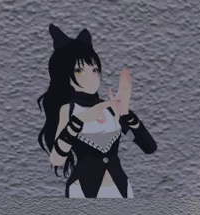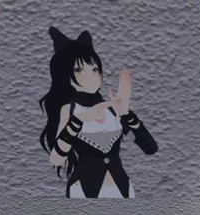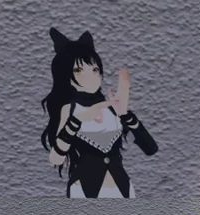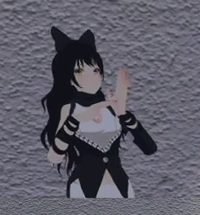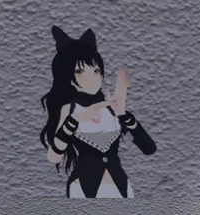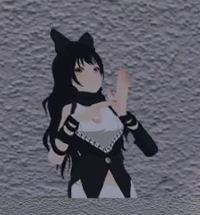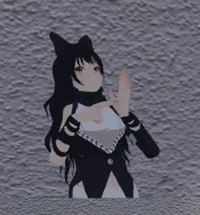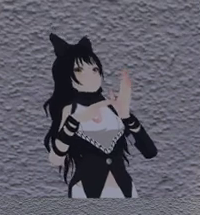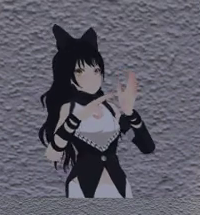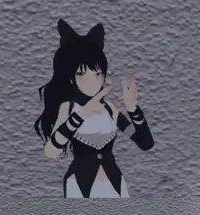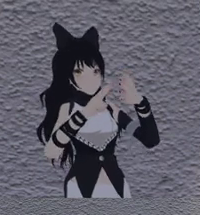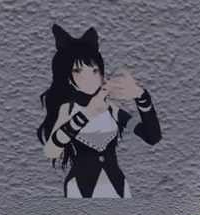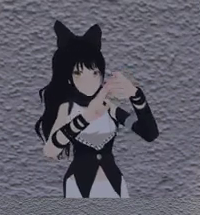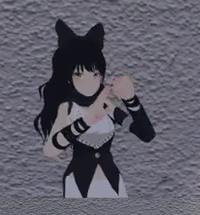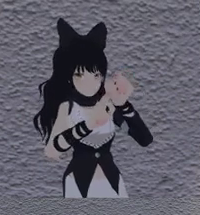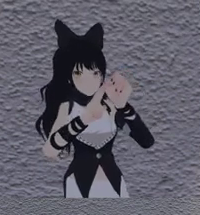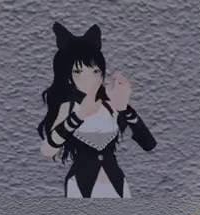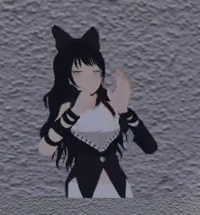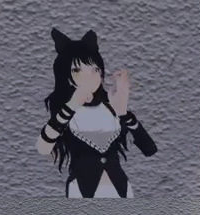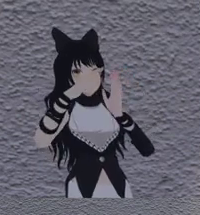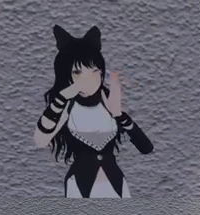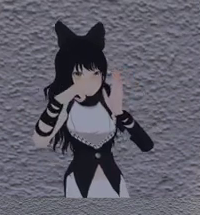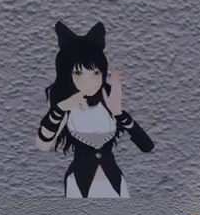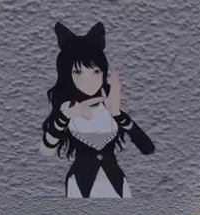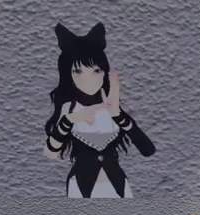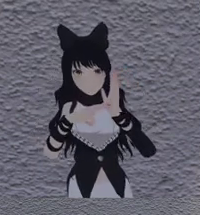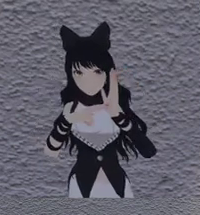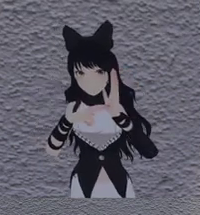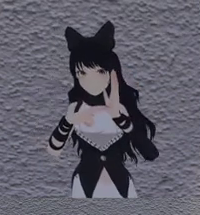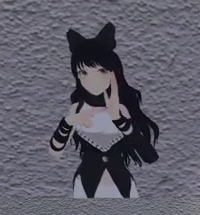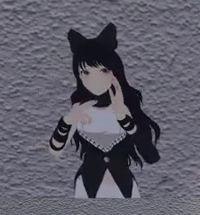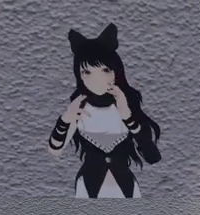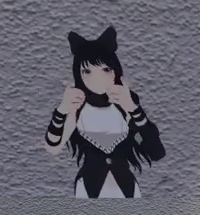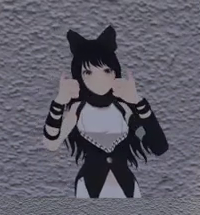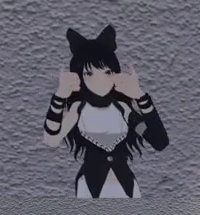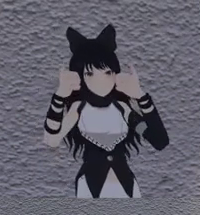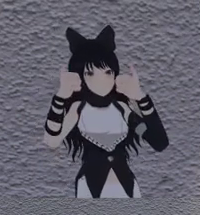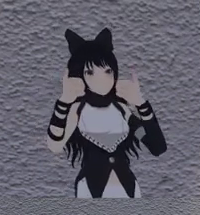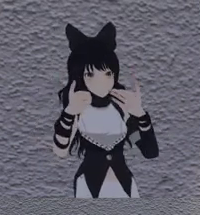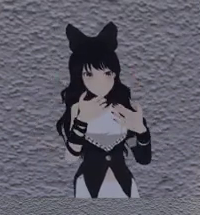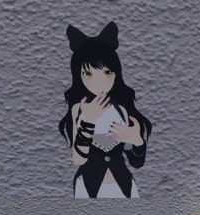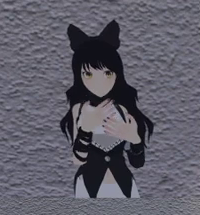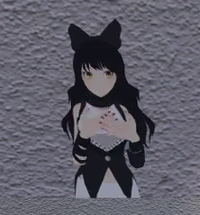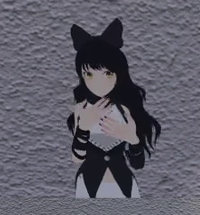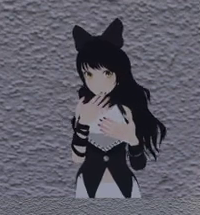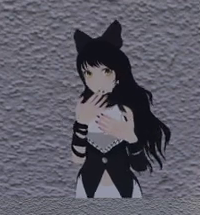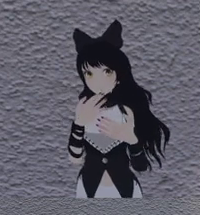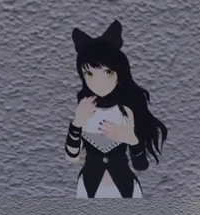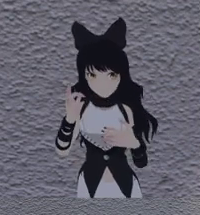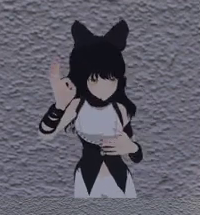Have an R hand, starting at the top of your hand, going down. R, rule. Good.